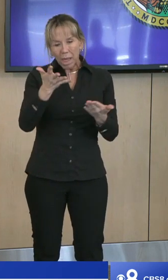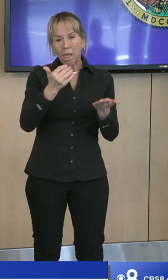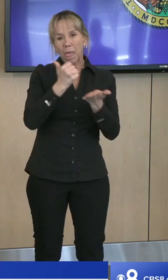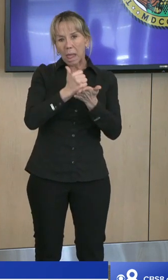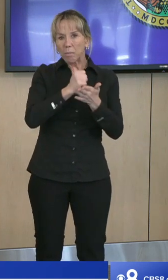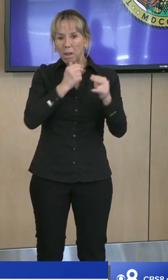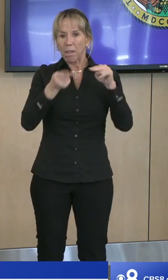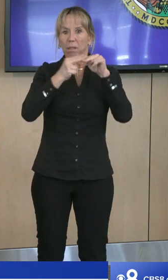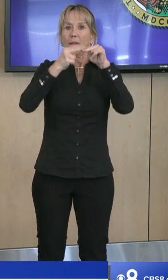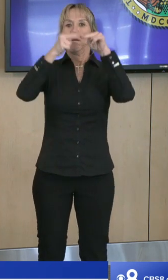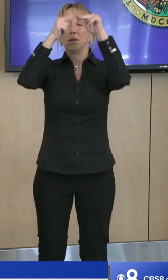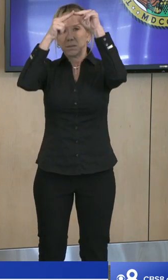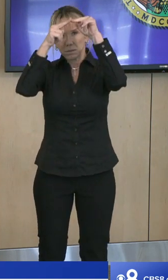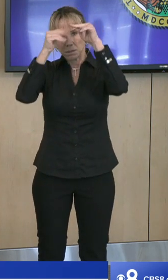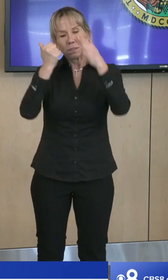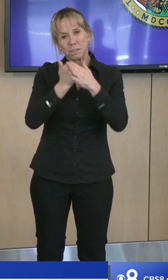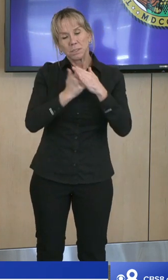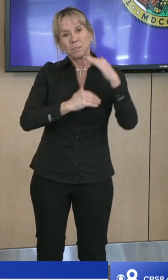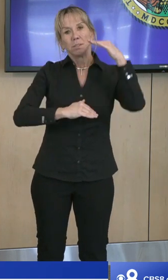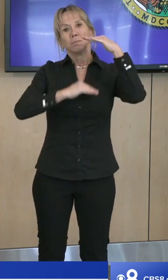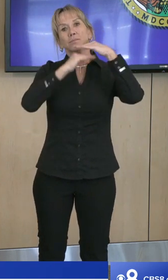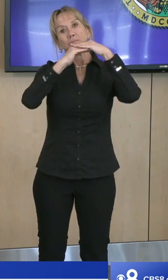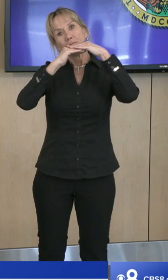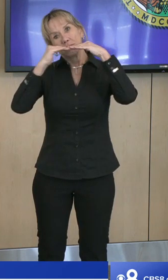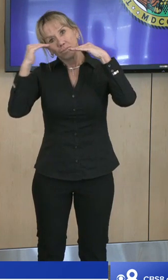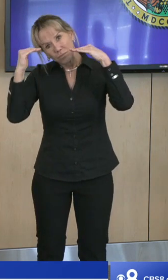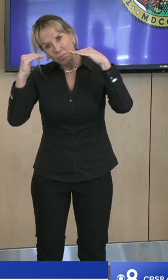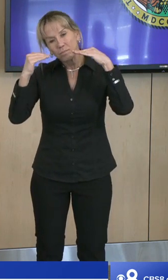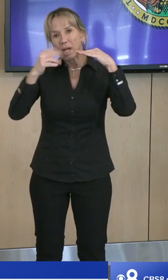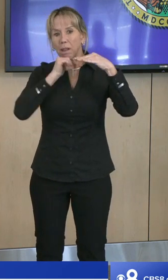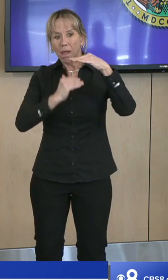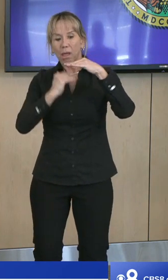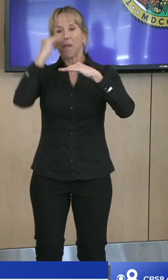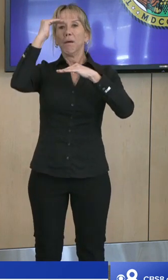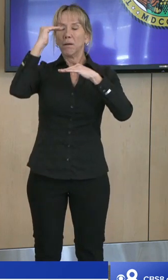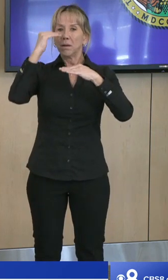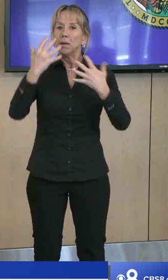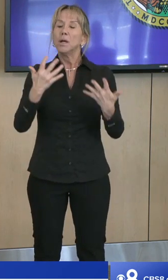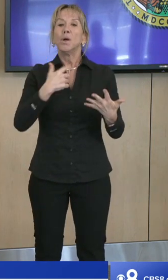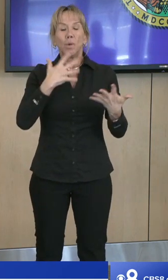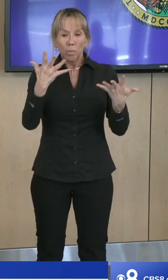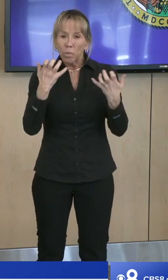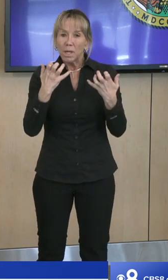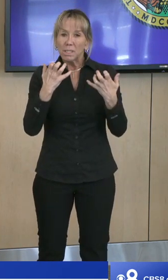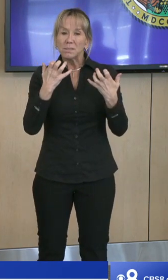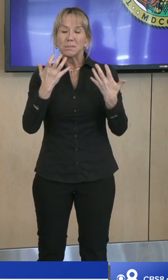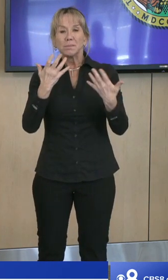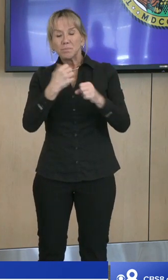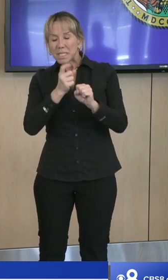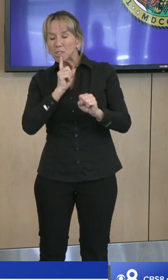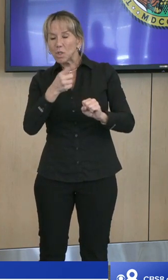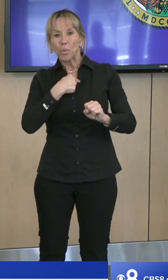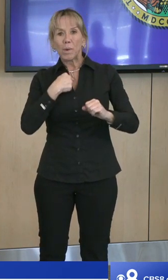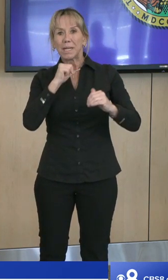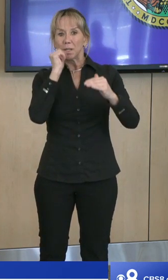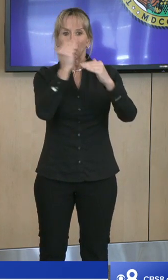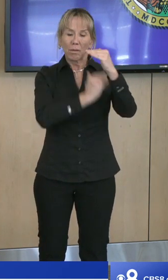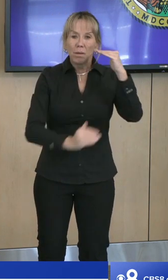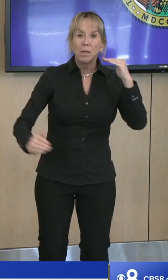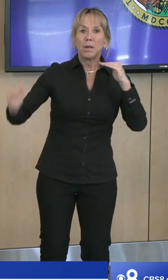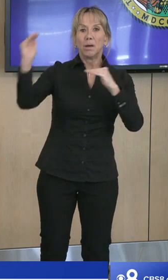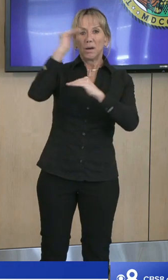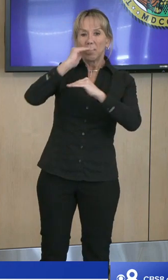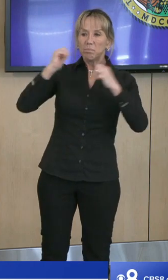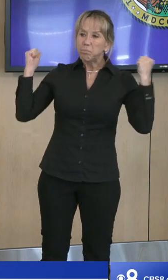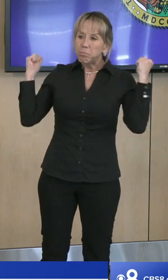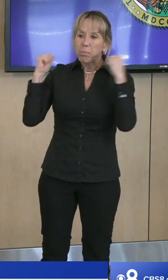curve, as you have heard us so often say, and help prevent us from overburdening our